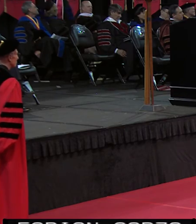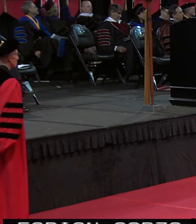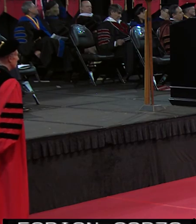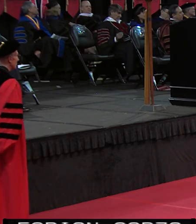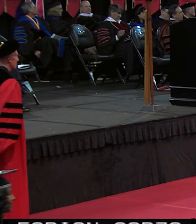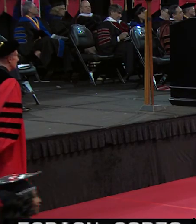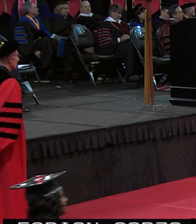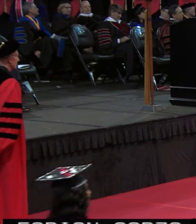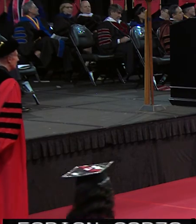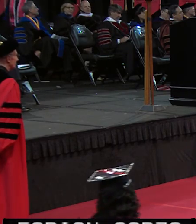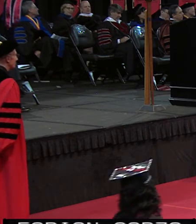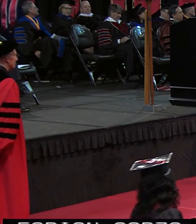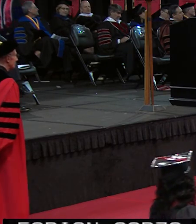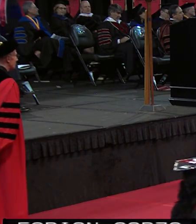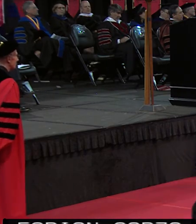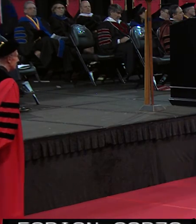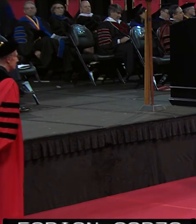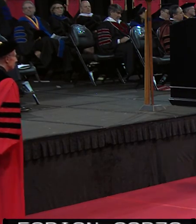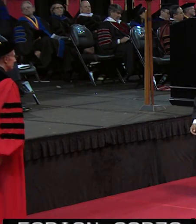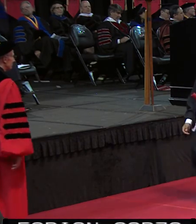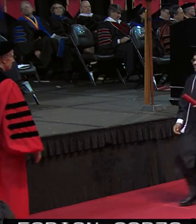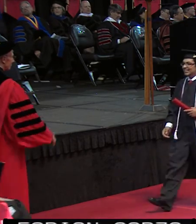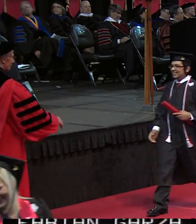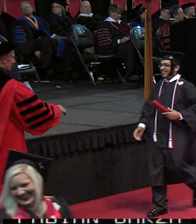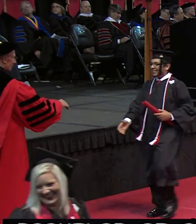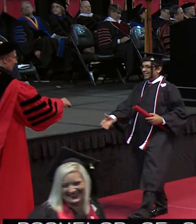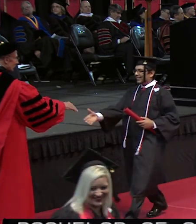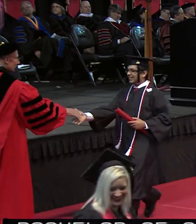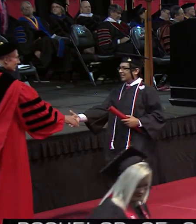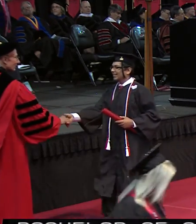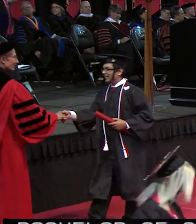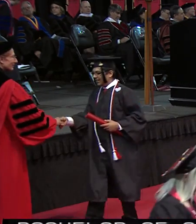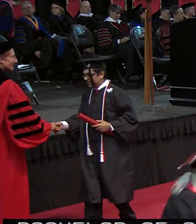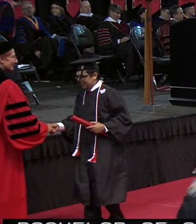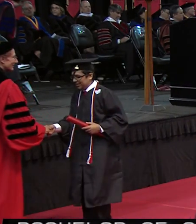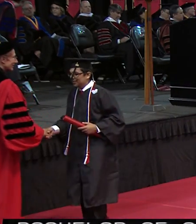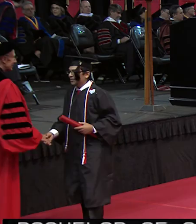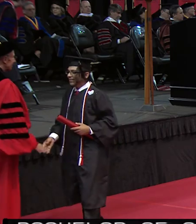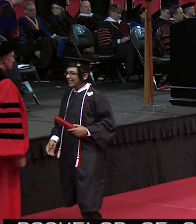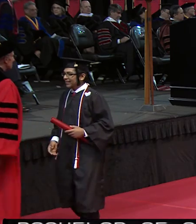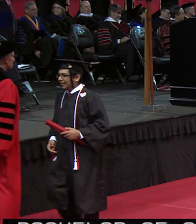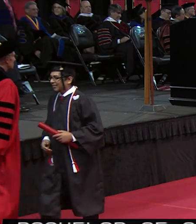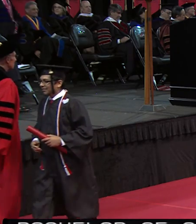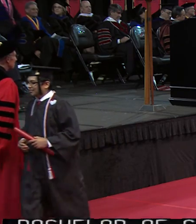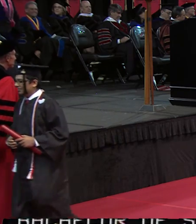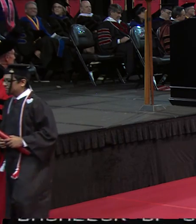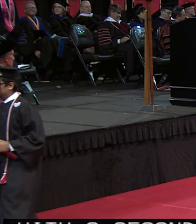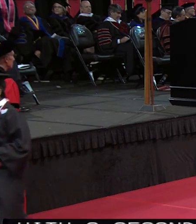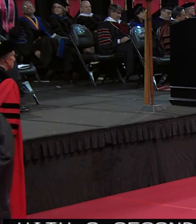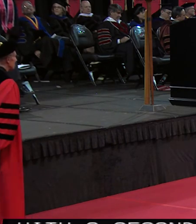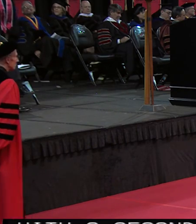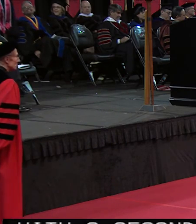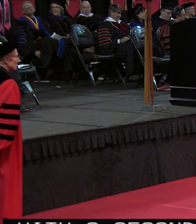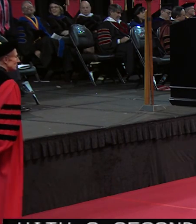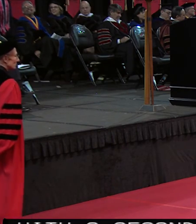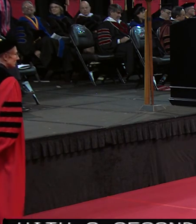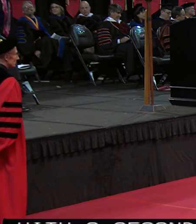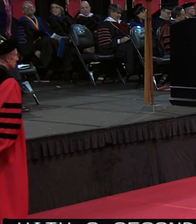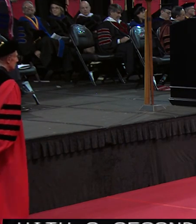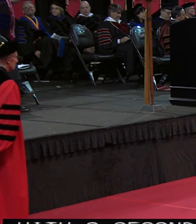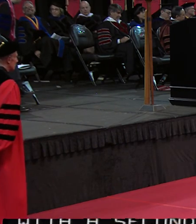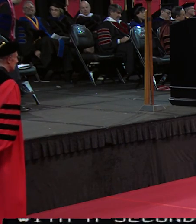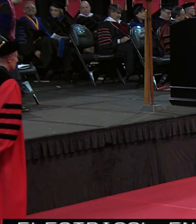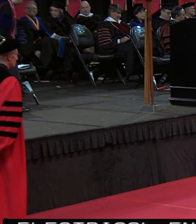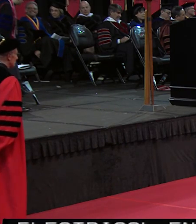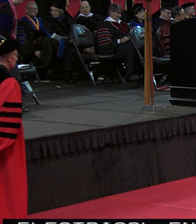Engineering, a graduate of the Rio Honors College and graduating summa cum laude, Kelly